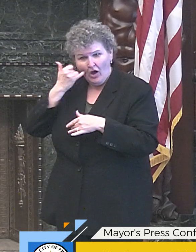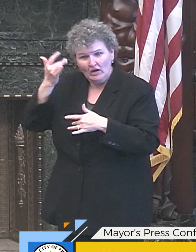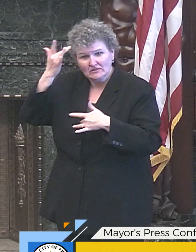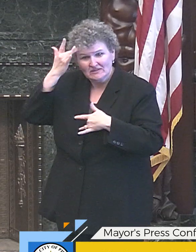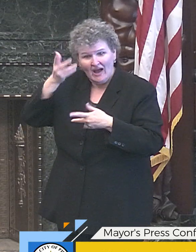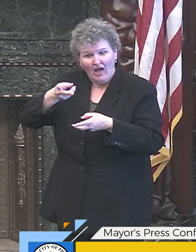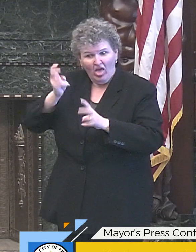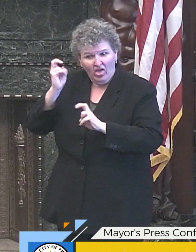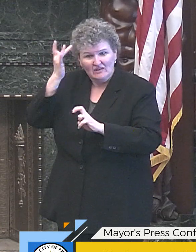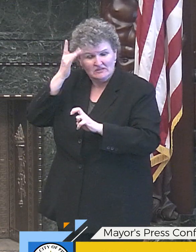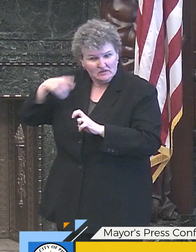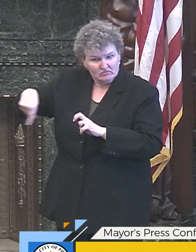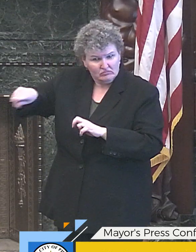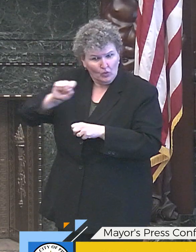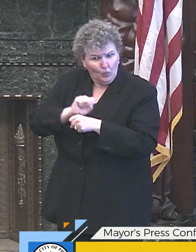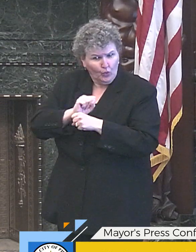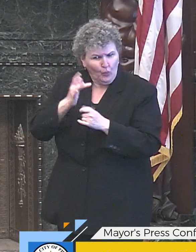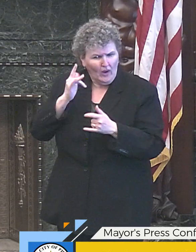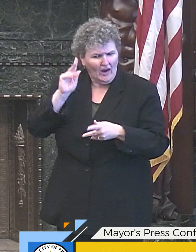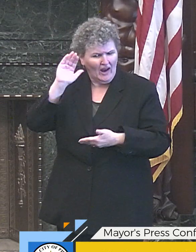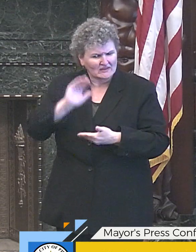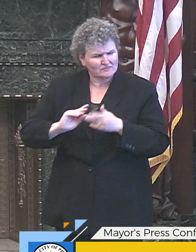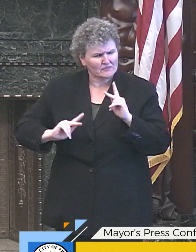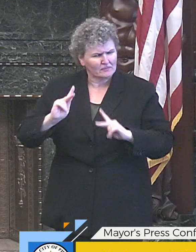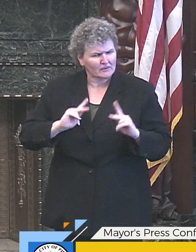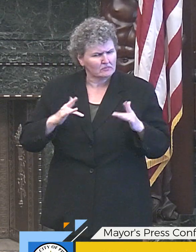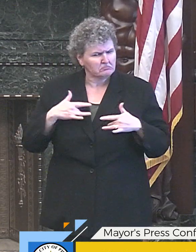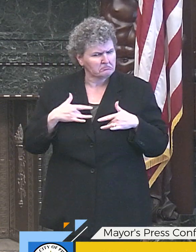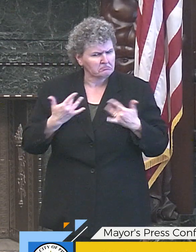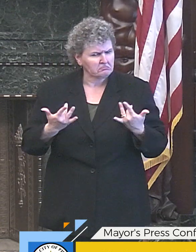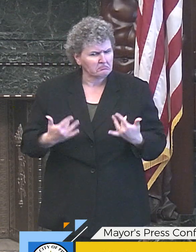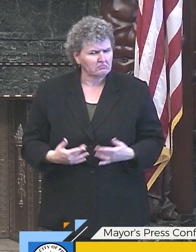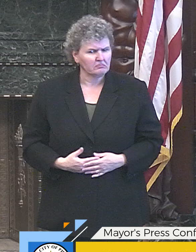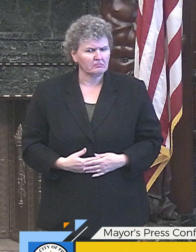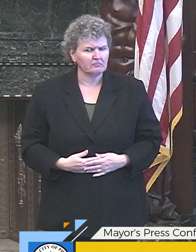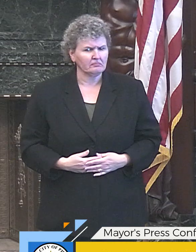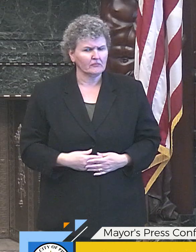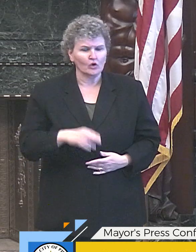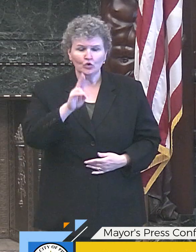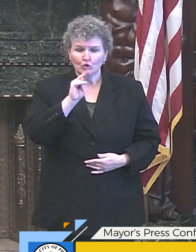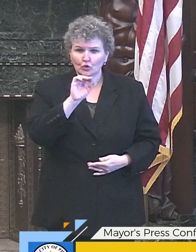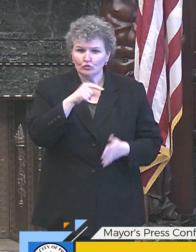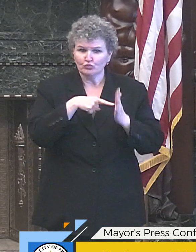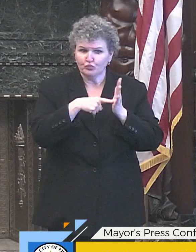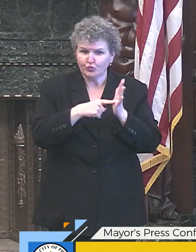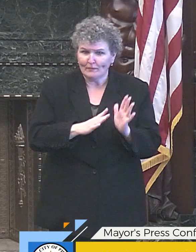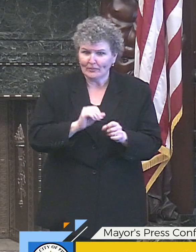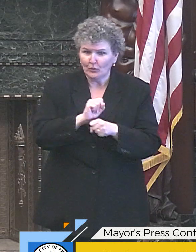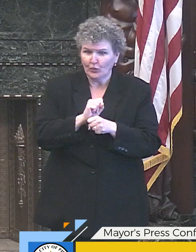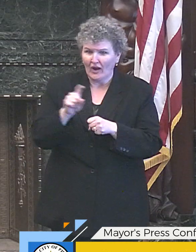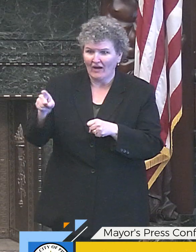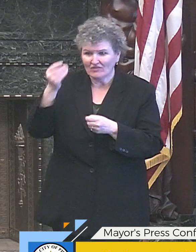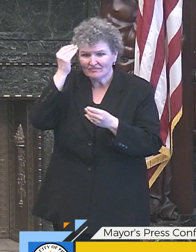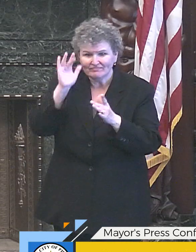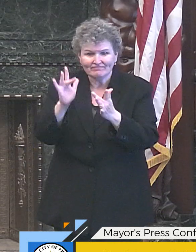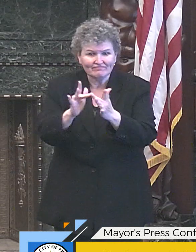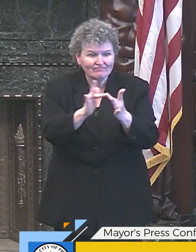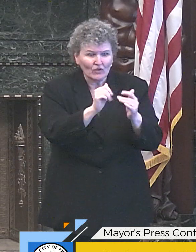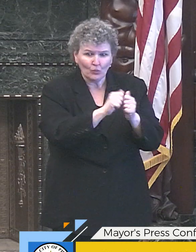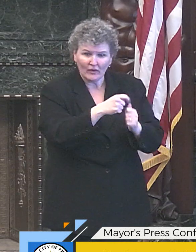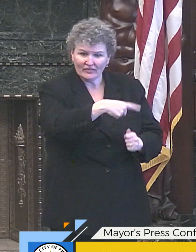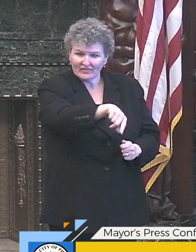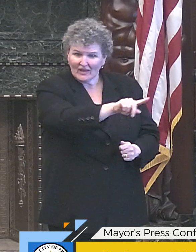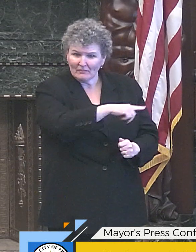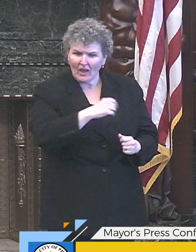number of people coming in? And if so, you know, the union representing those workers said they haven't been notified of a high number of